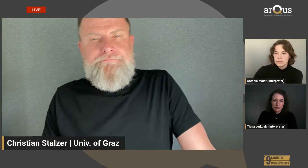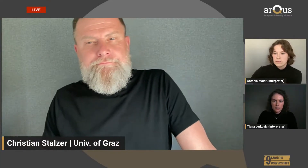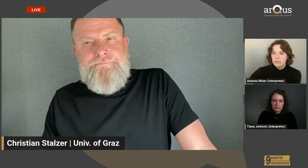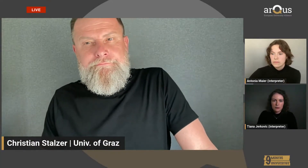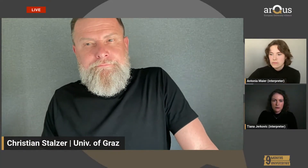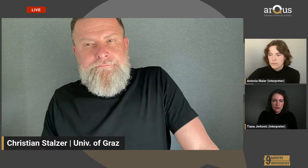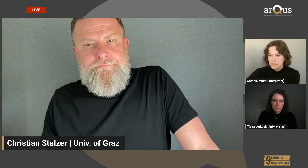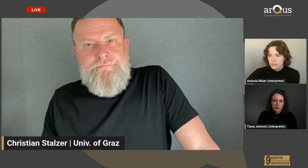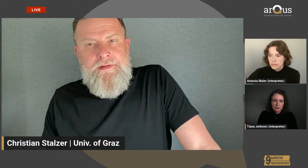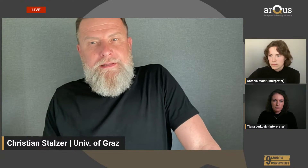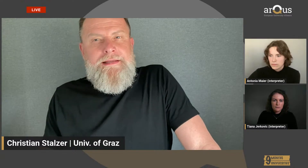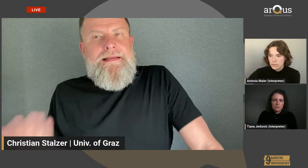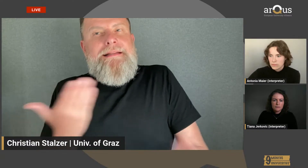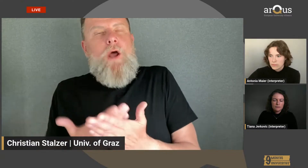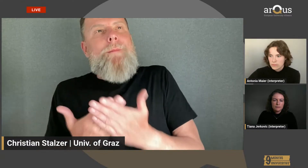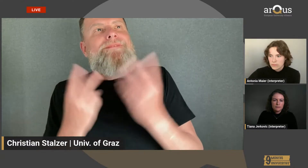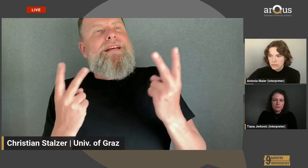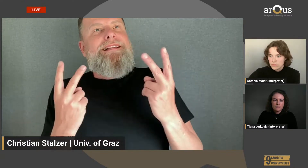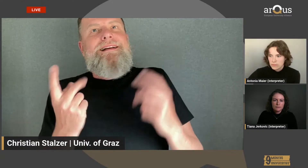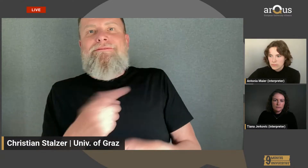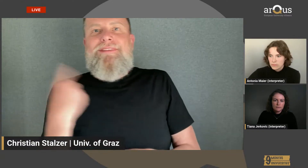very, very difficult as well.